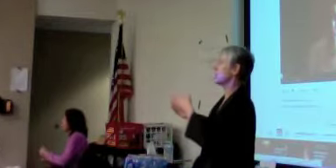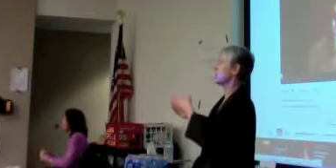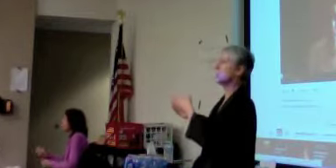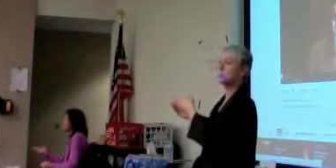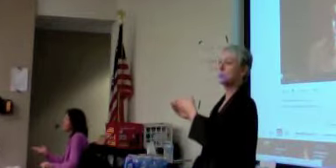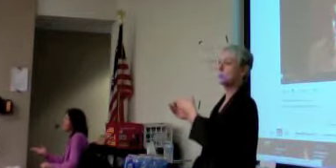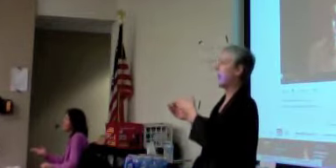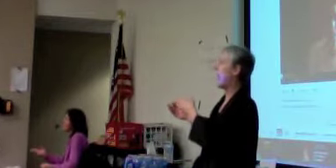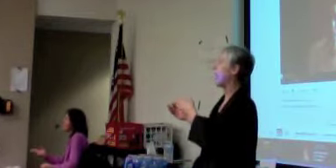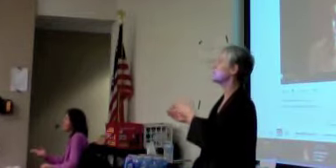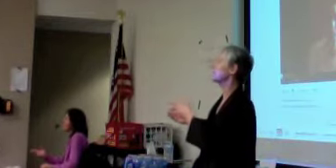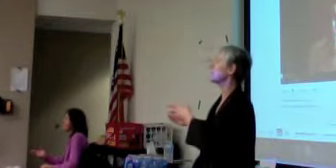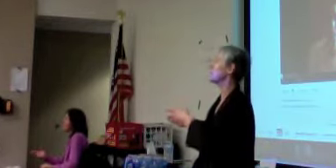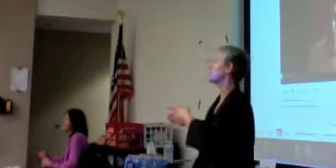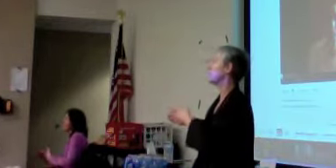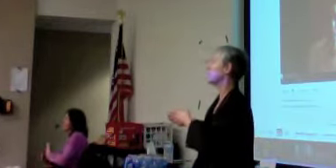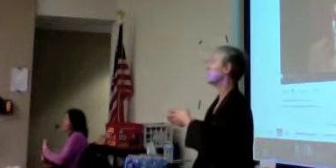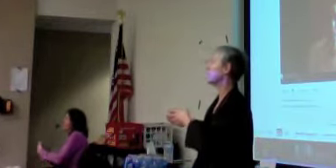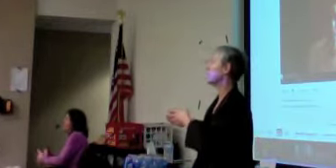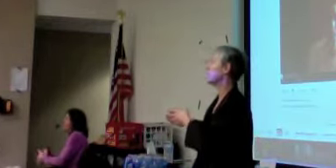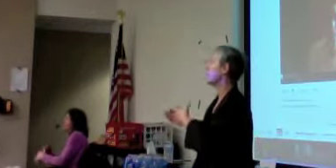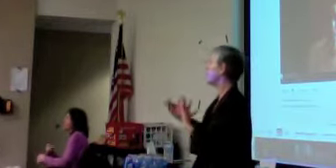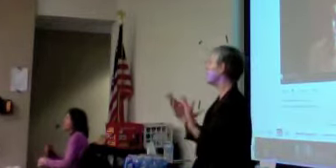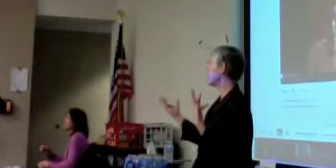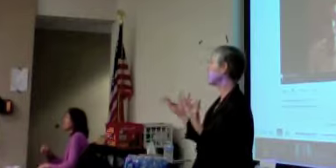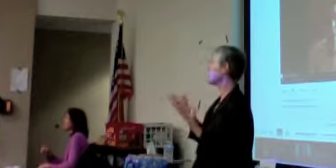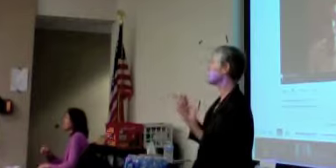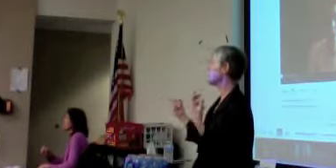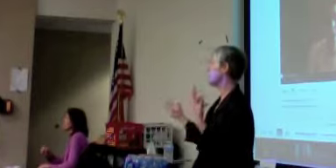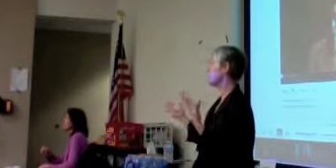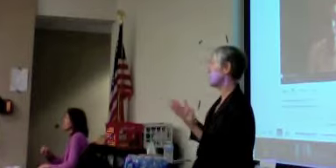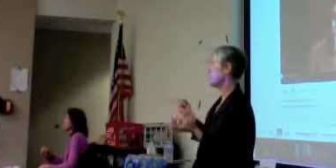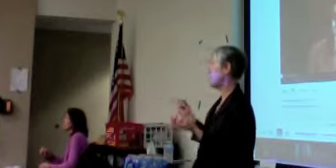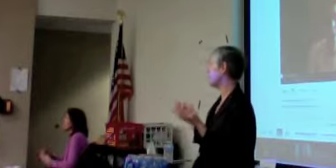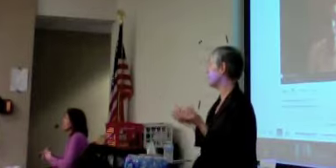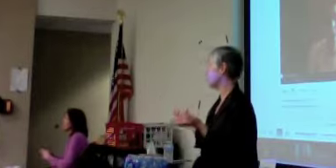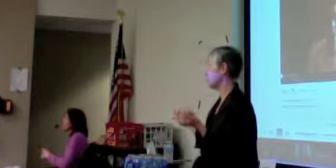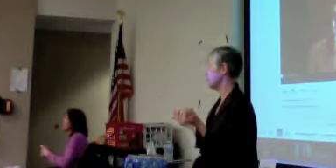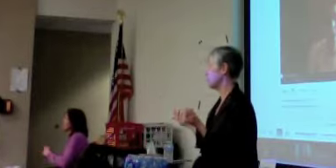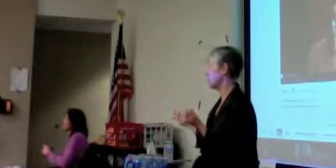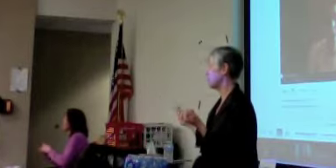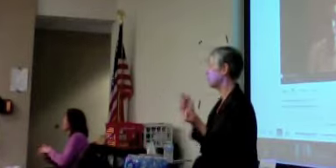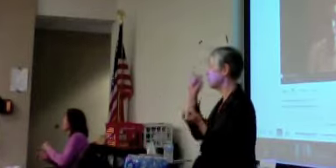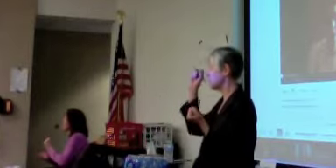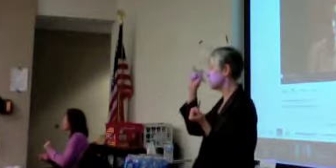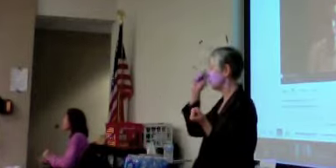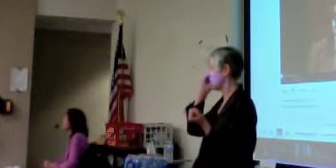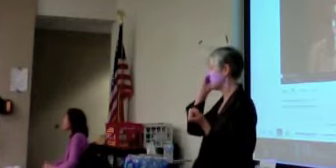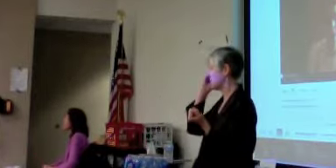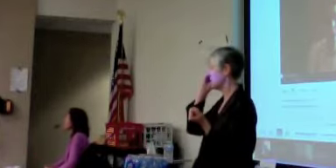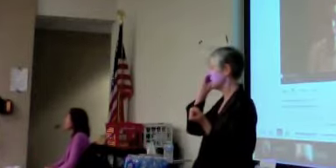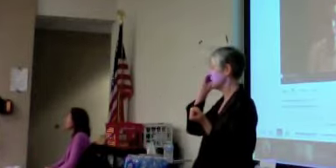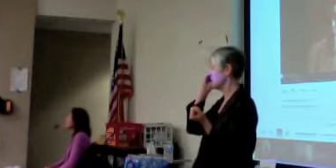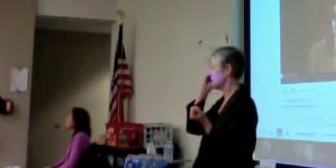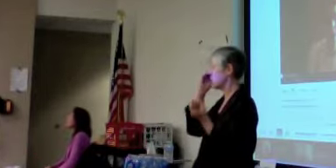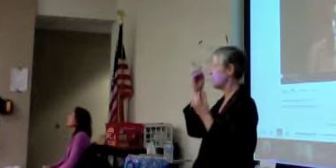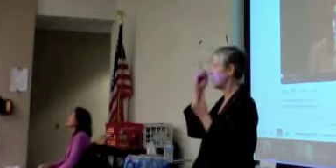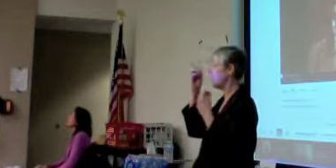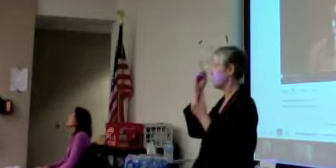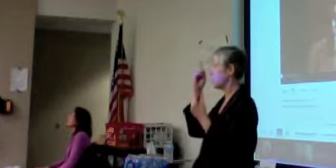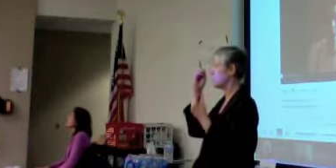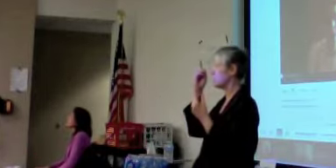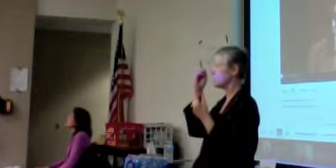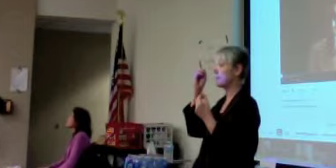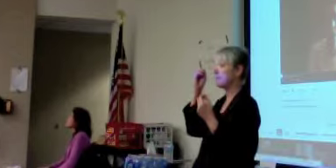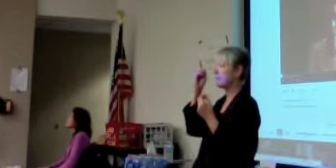education starts after you get a diploma? And that's kind of an interesting question, and I don't know the answer to it, but I think it's a good point to start